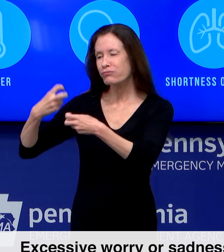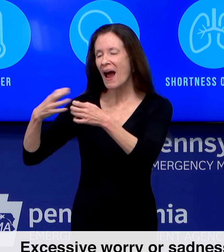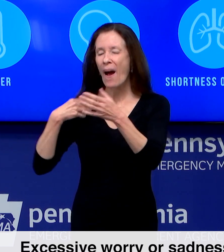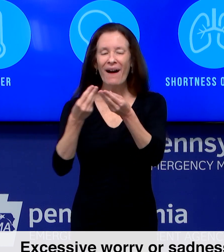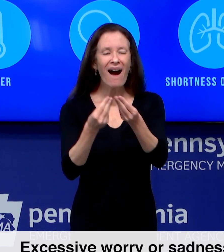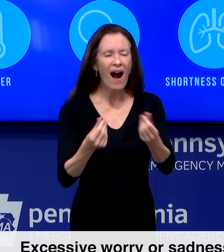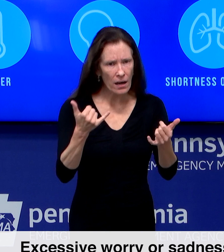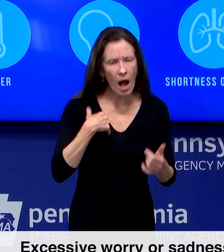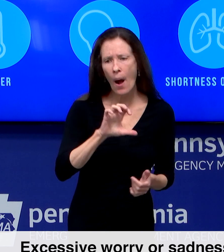excessive worry or sadness,